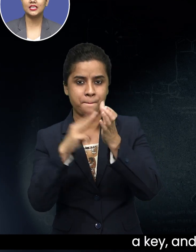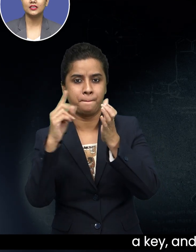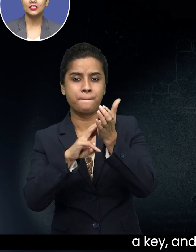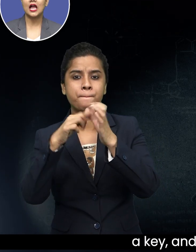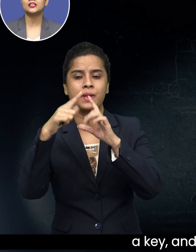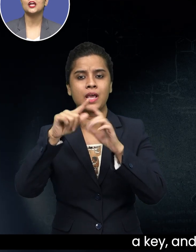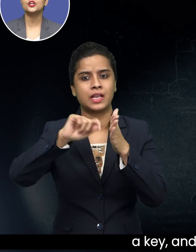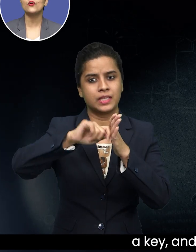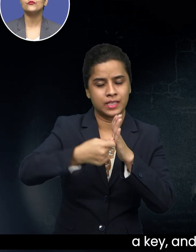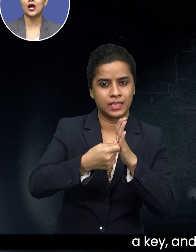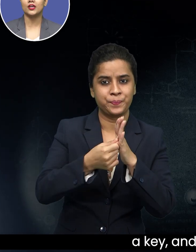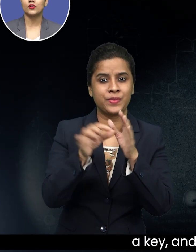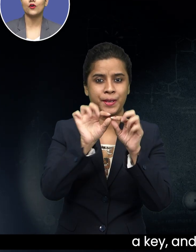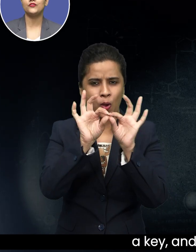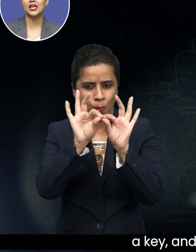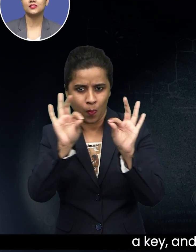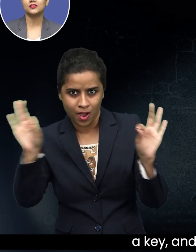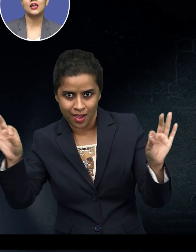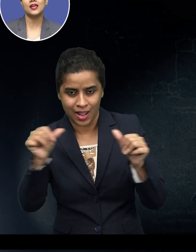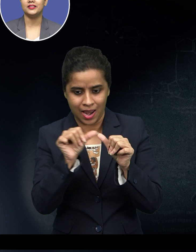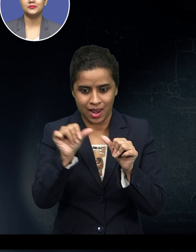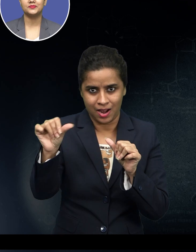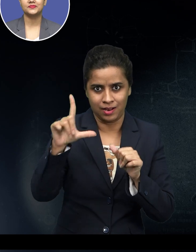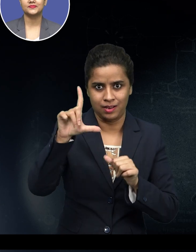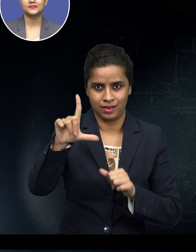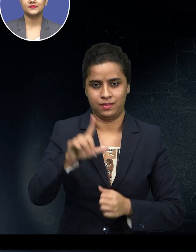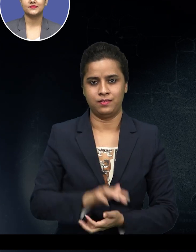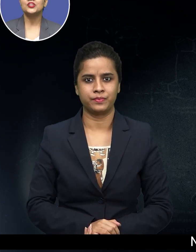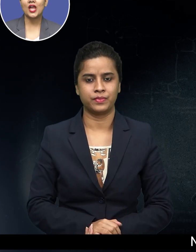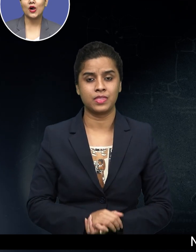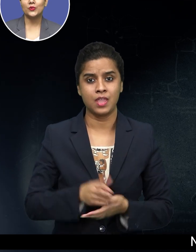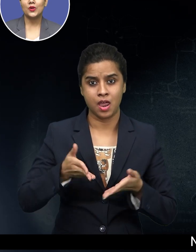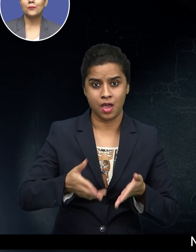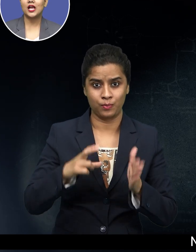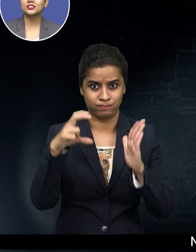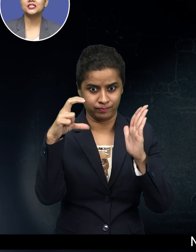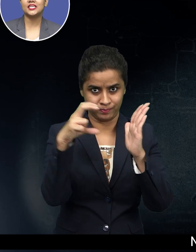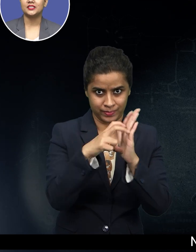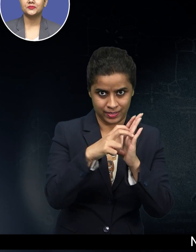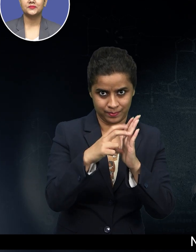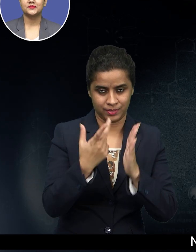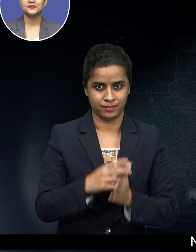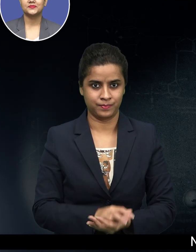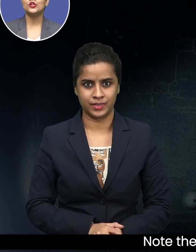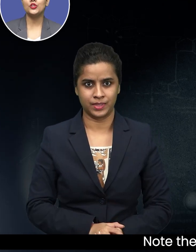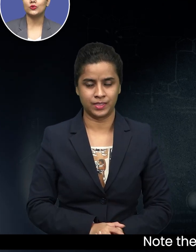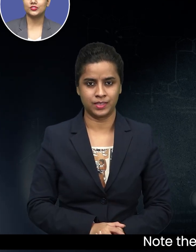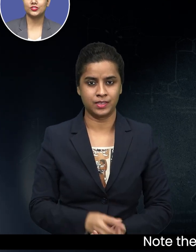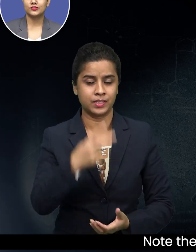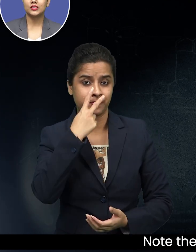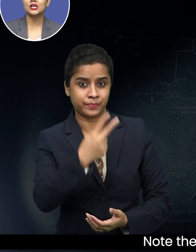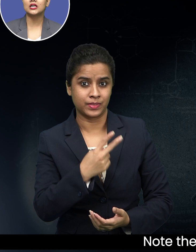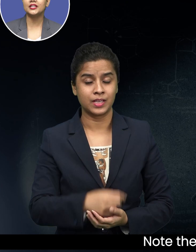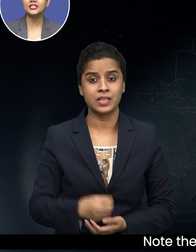a key, and anichrome wire of length L. Now plug the key.